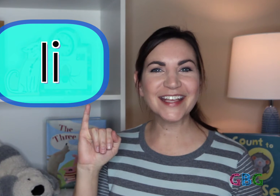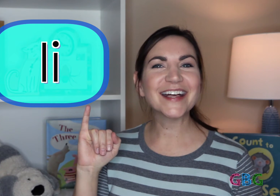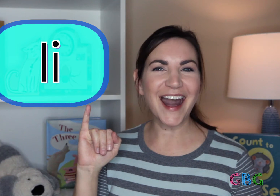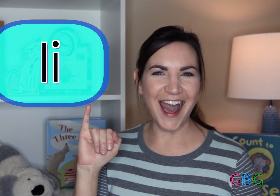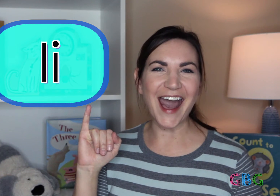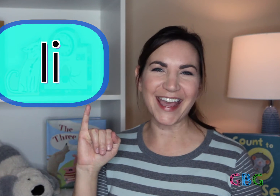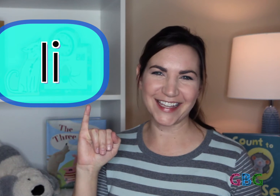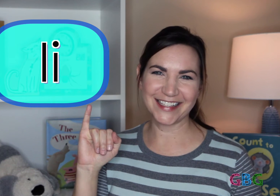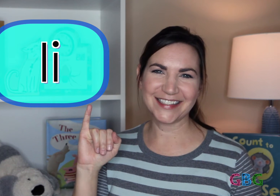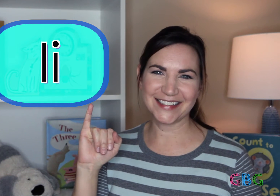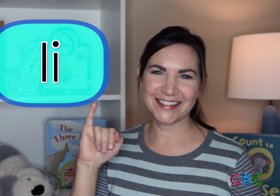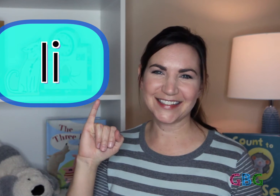I,